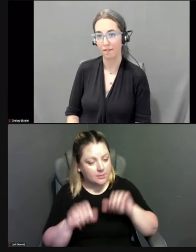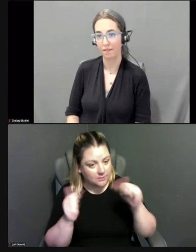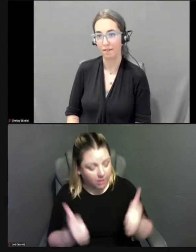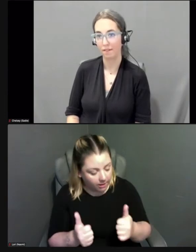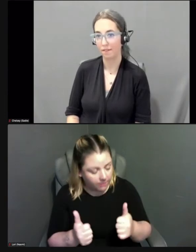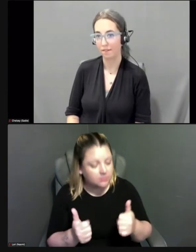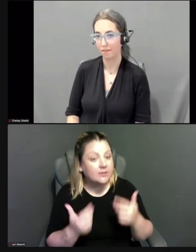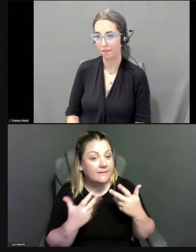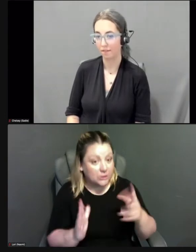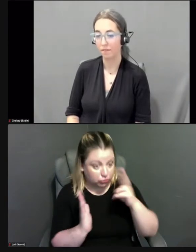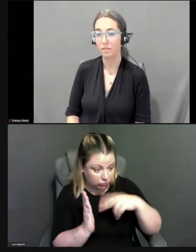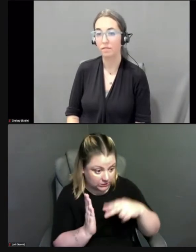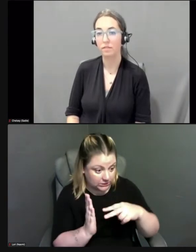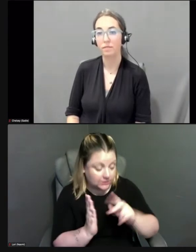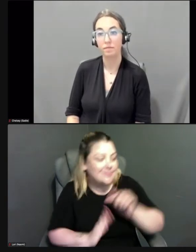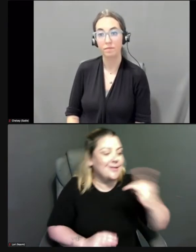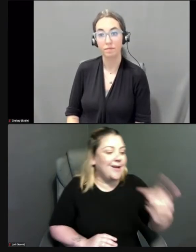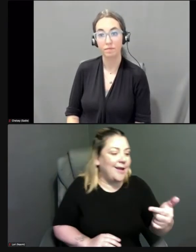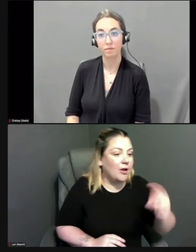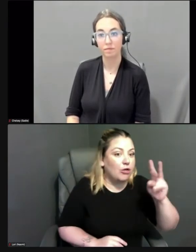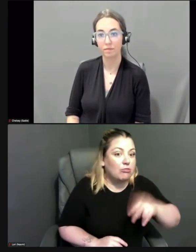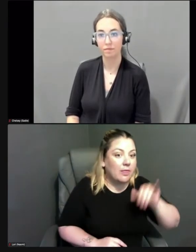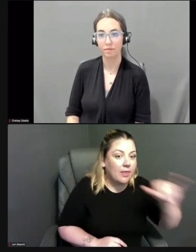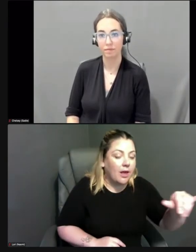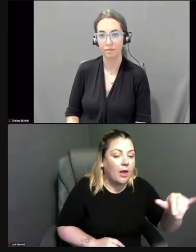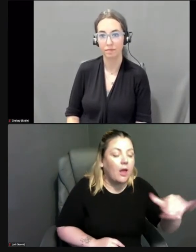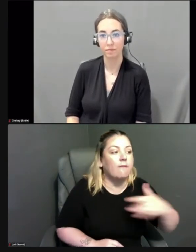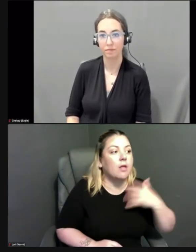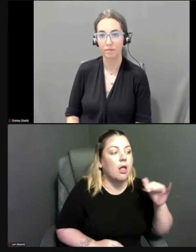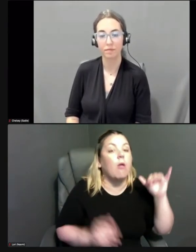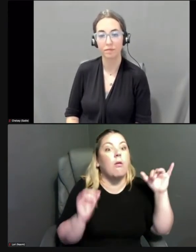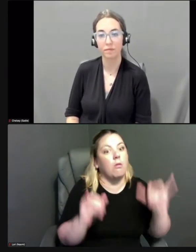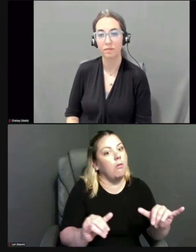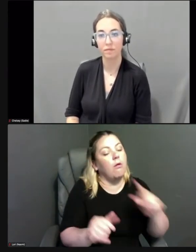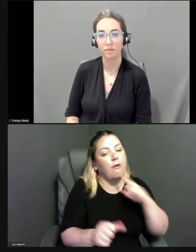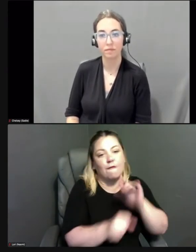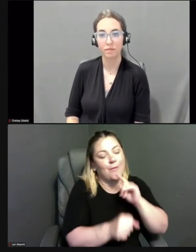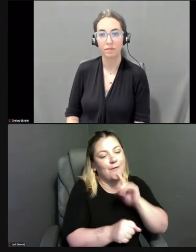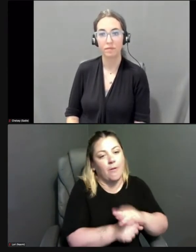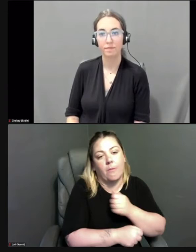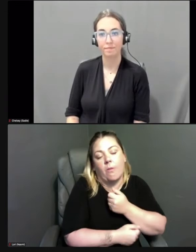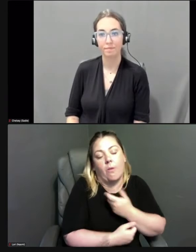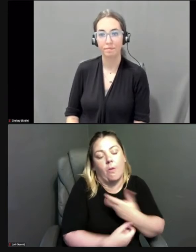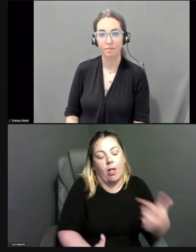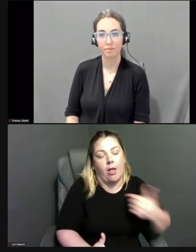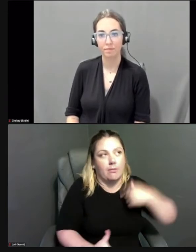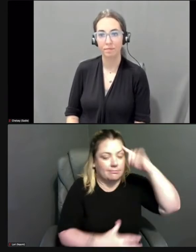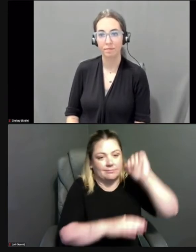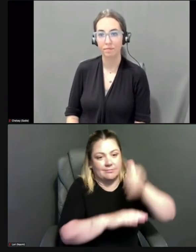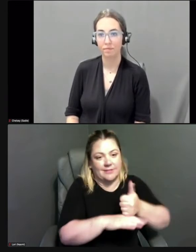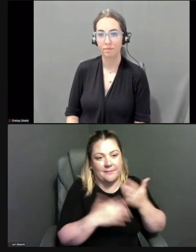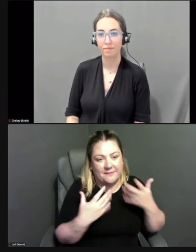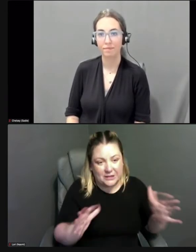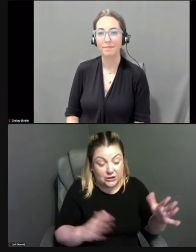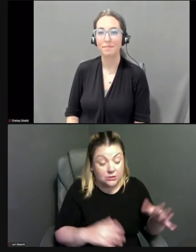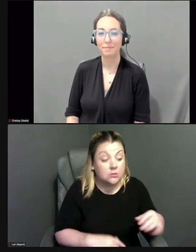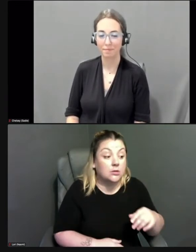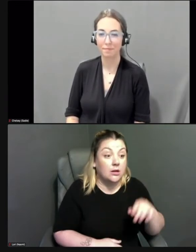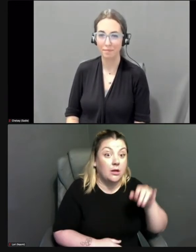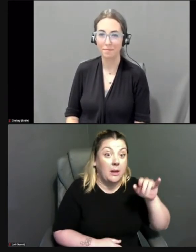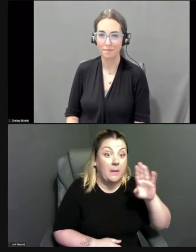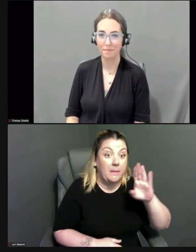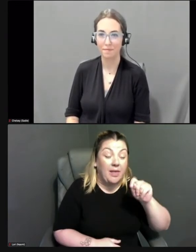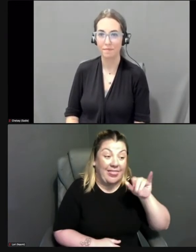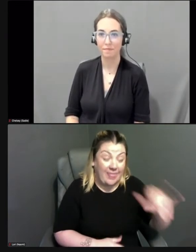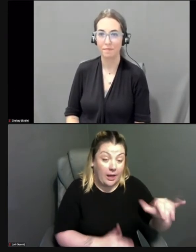up to that point. But I can imagine reading it as like an entry point, and like, yeah, it would just be mind-blowing.